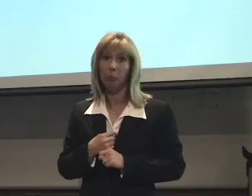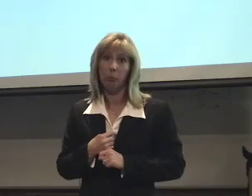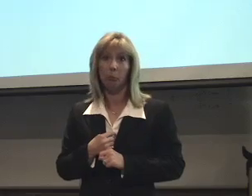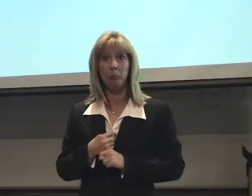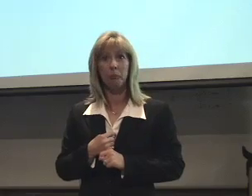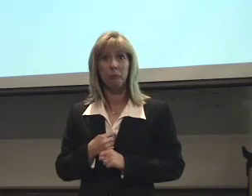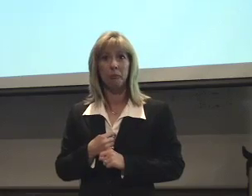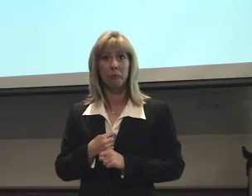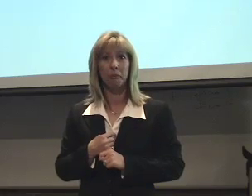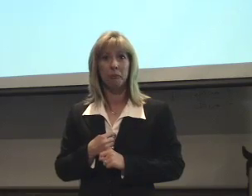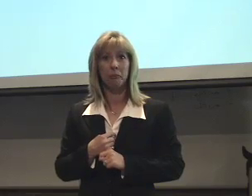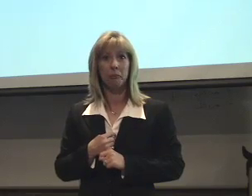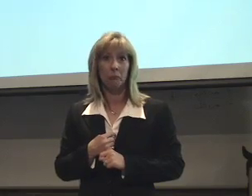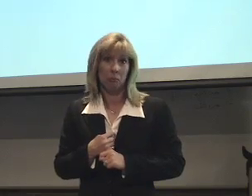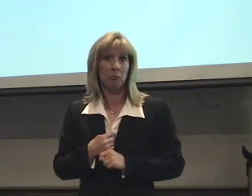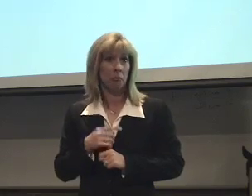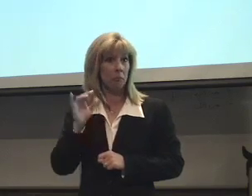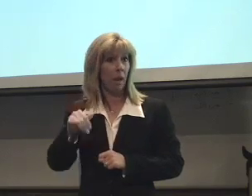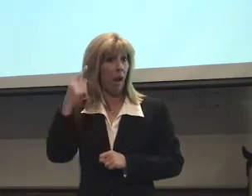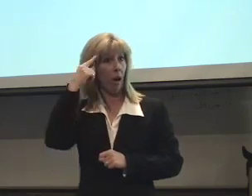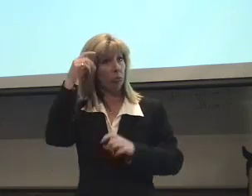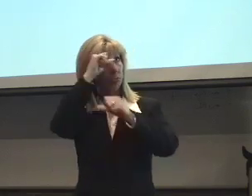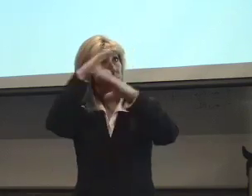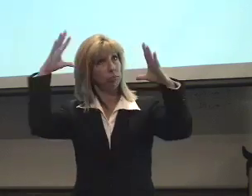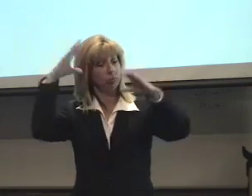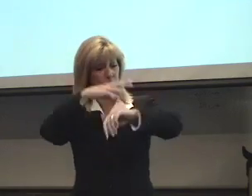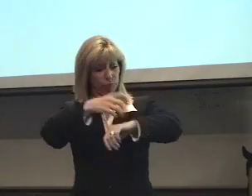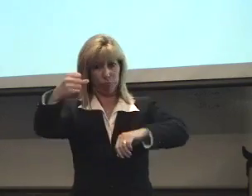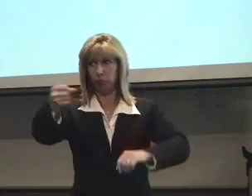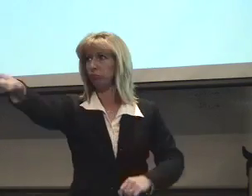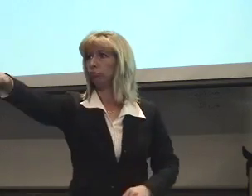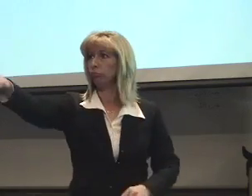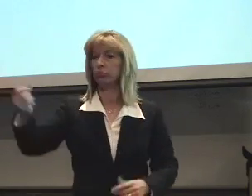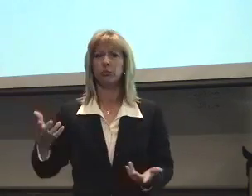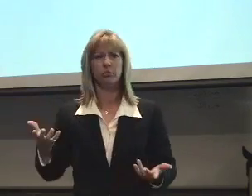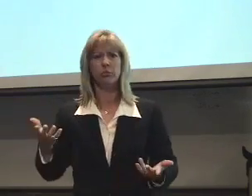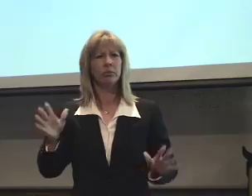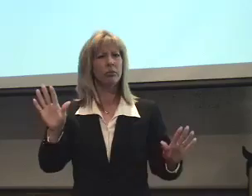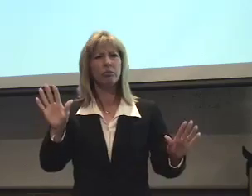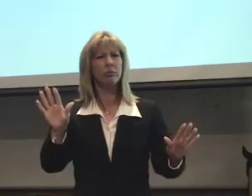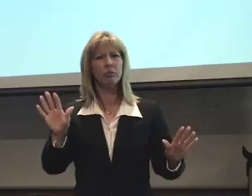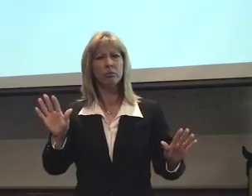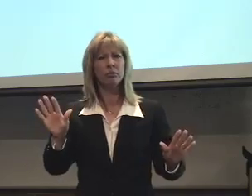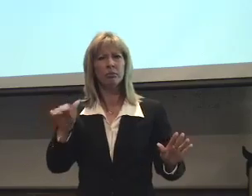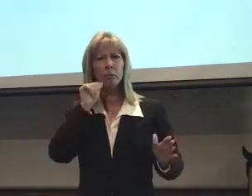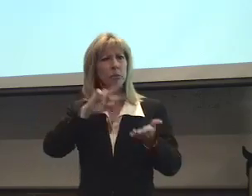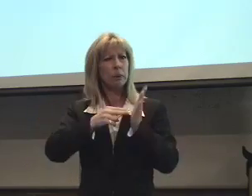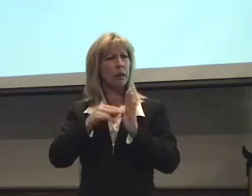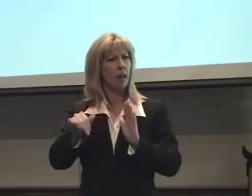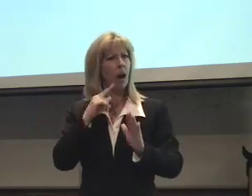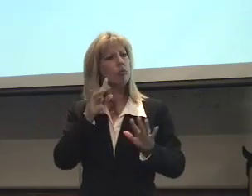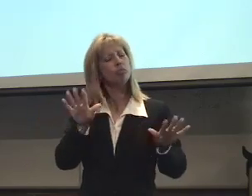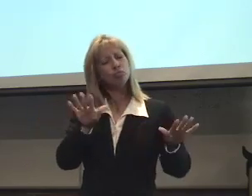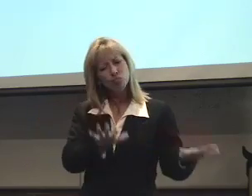Okay. And it means, take your time, slow down, don't hurry, relax. You would never get to